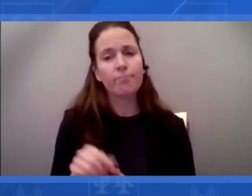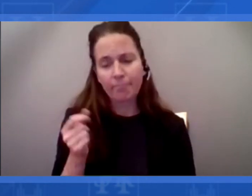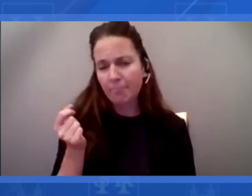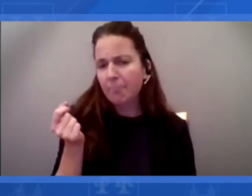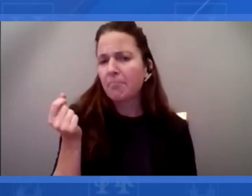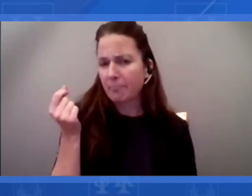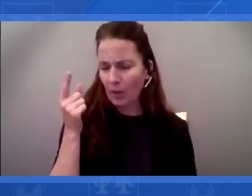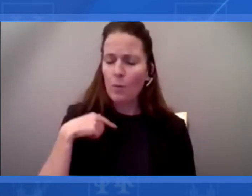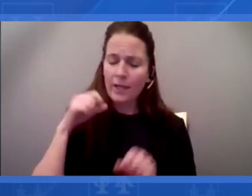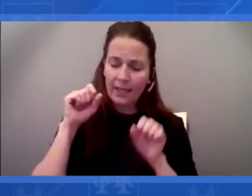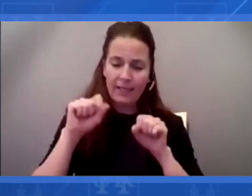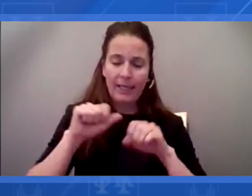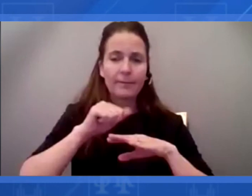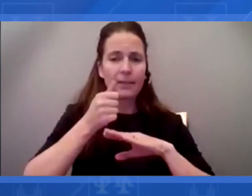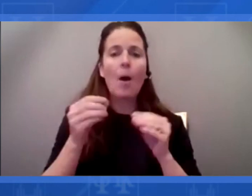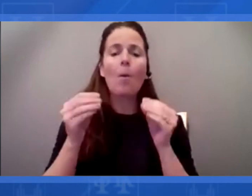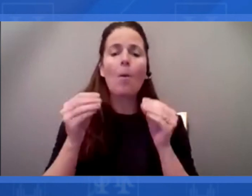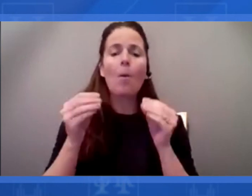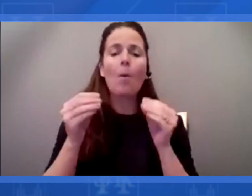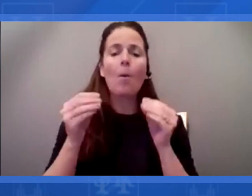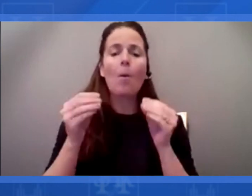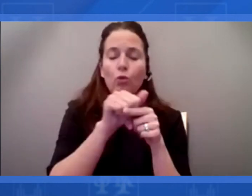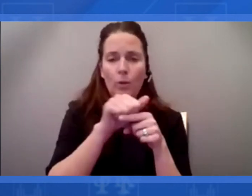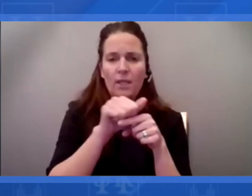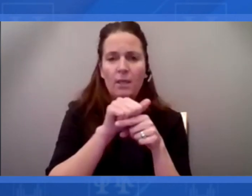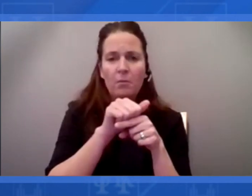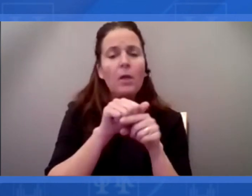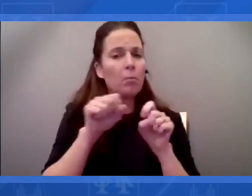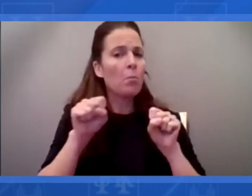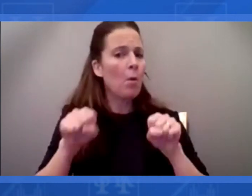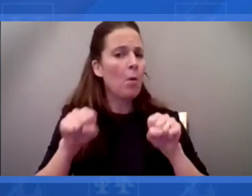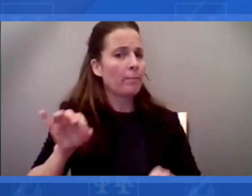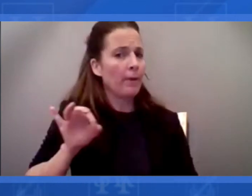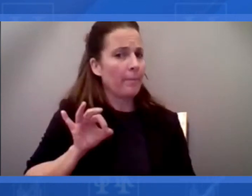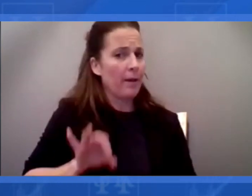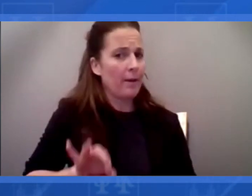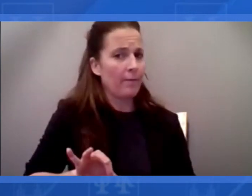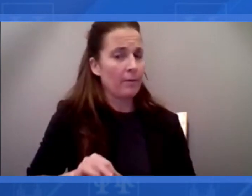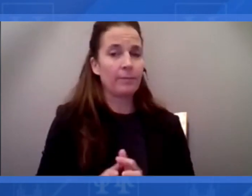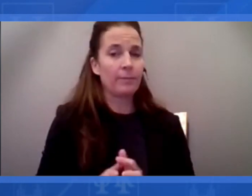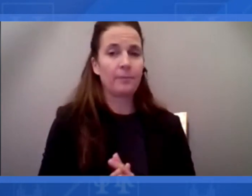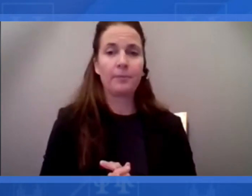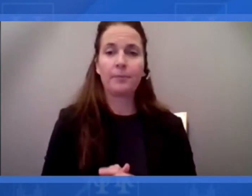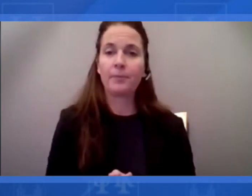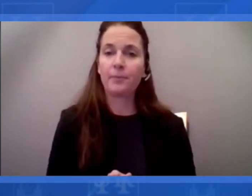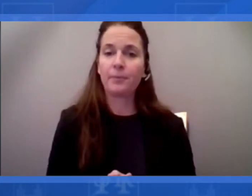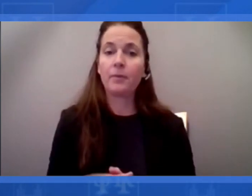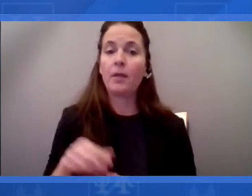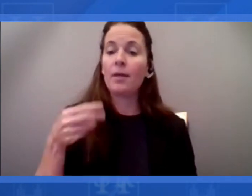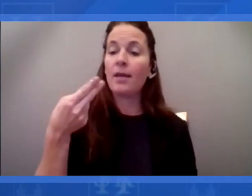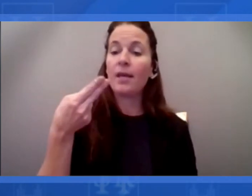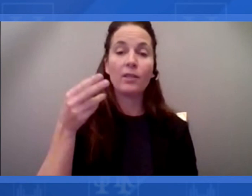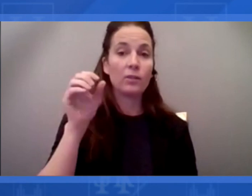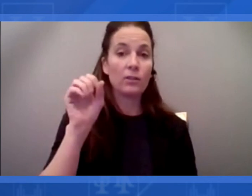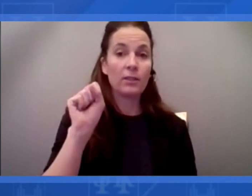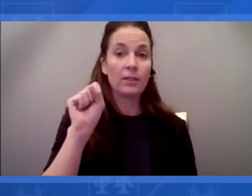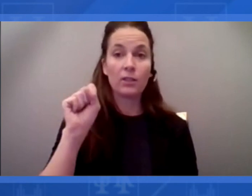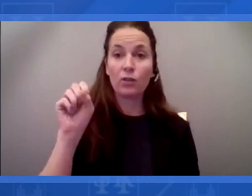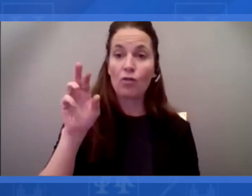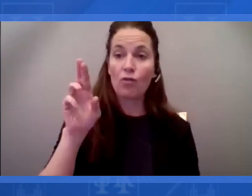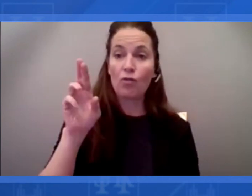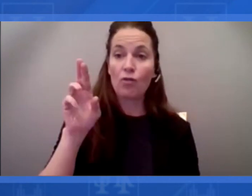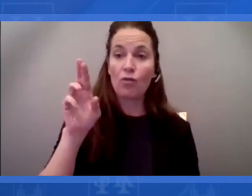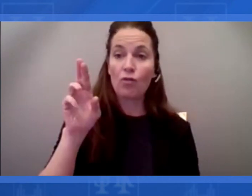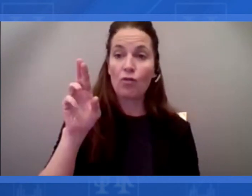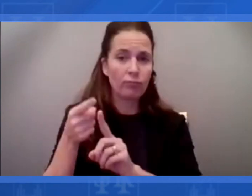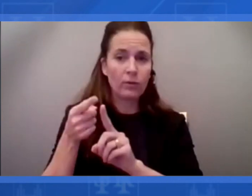be beneficial. Through our Re-envision the HSR initiative, we have identified several